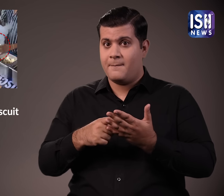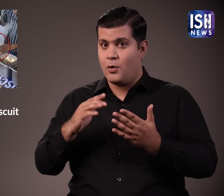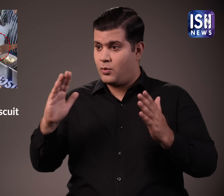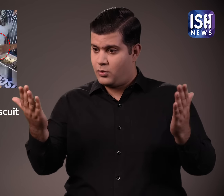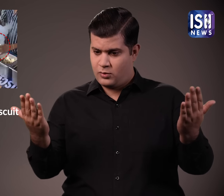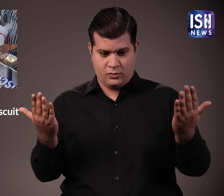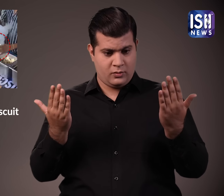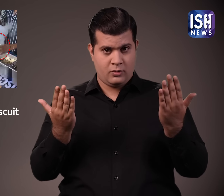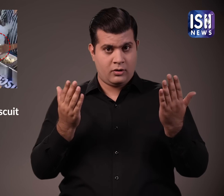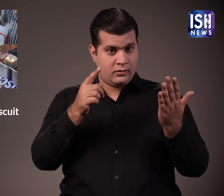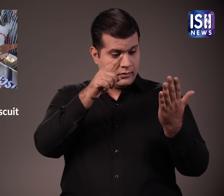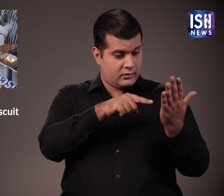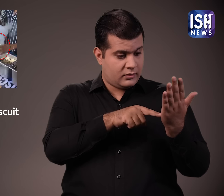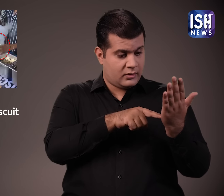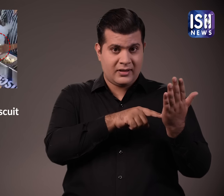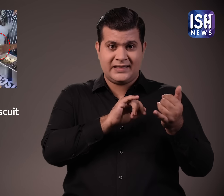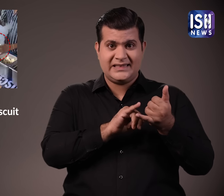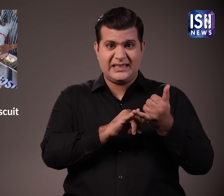by Manvi and her family is still awaited.